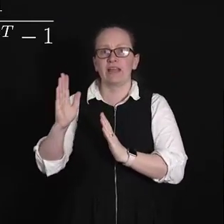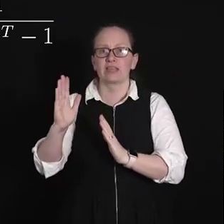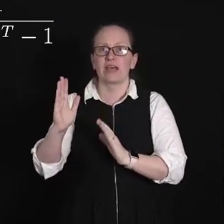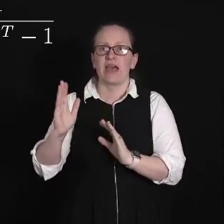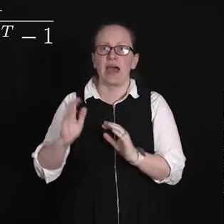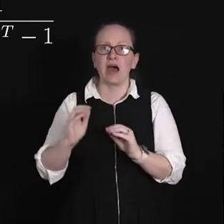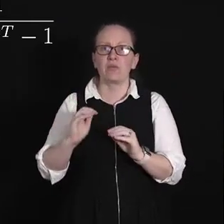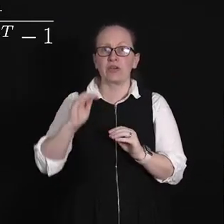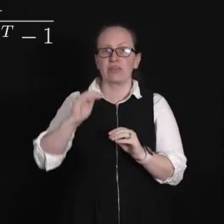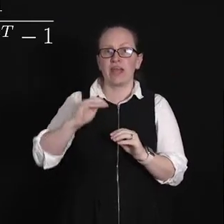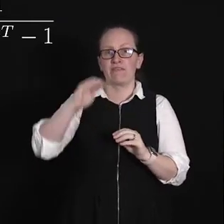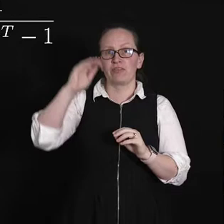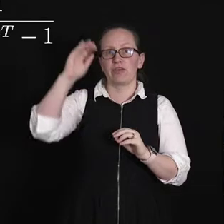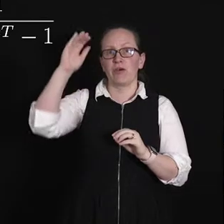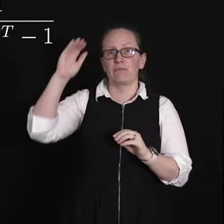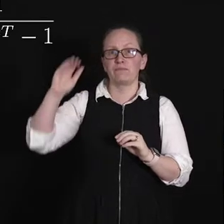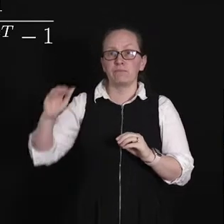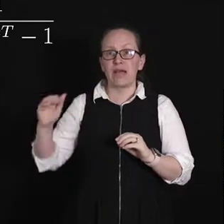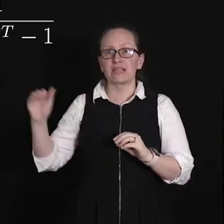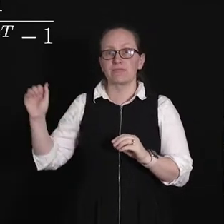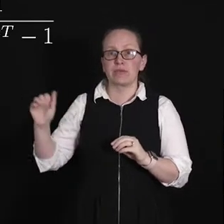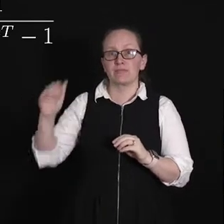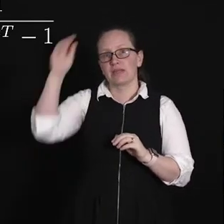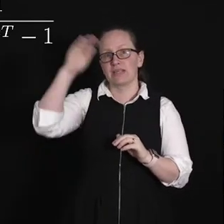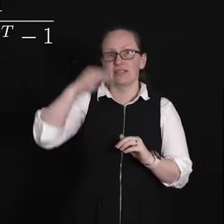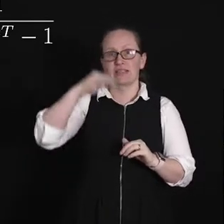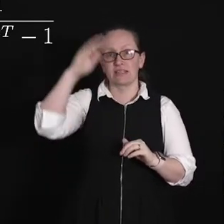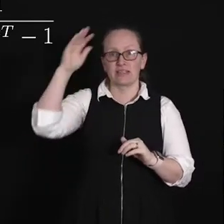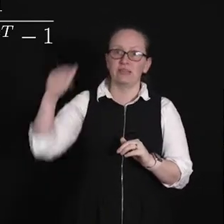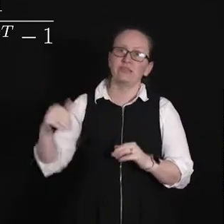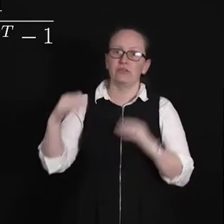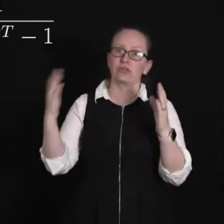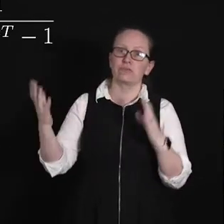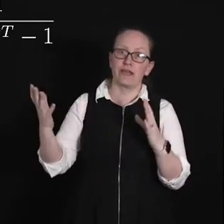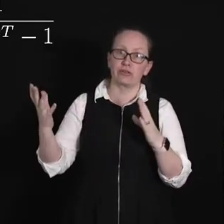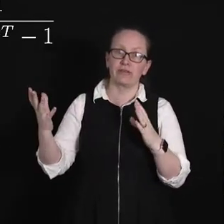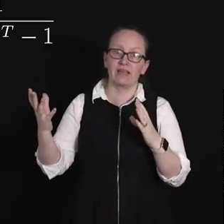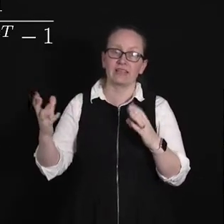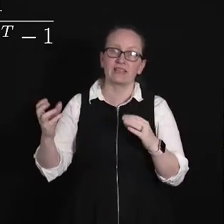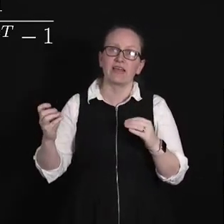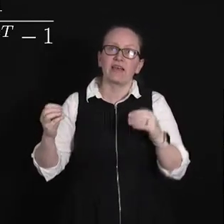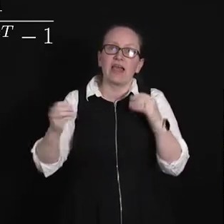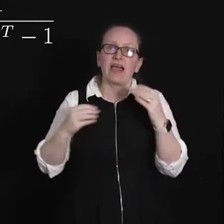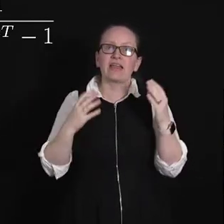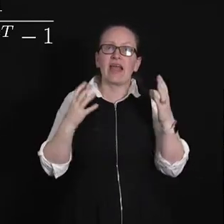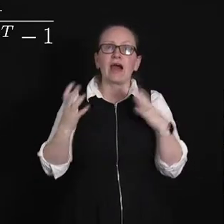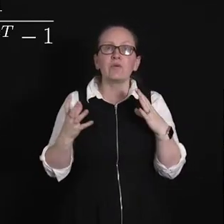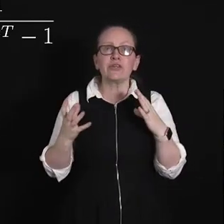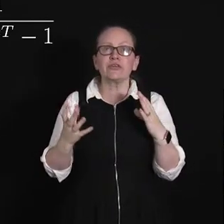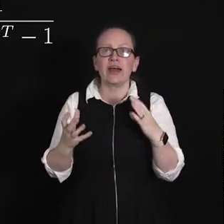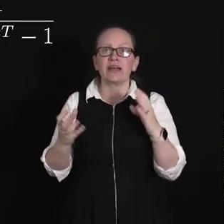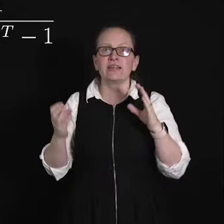wavelength are we going to have the maximum intensity or spectral radiance? And how we do that is